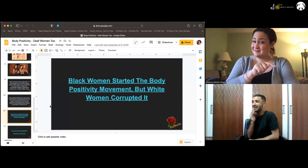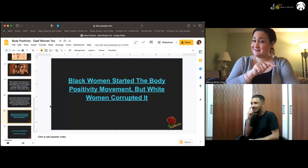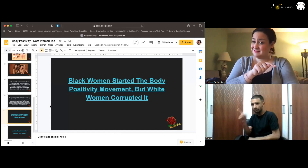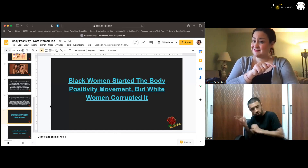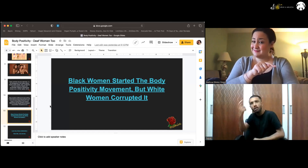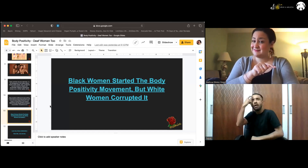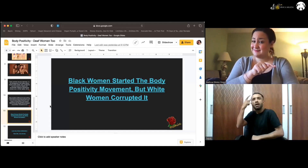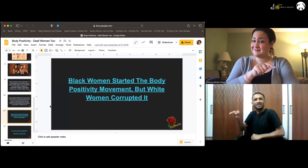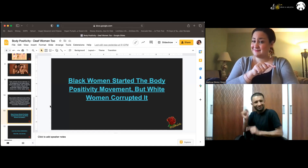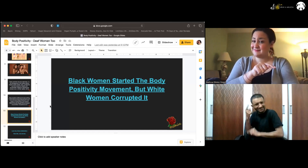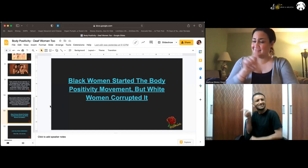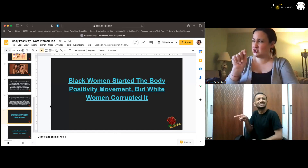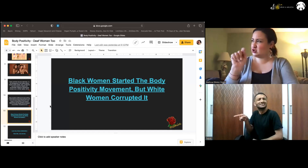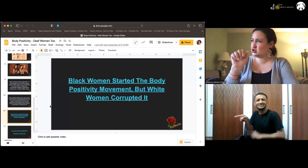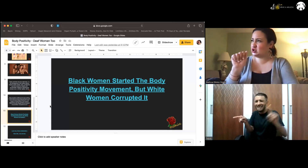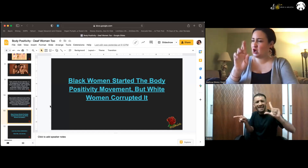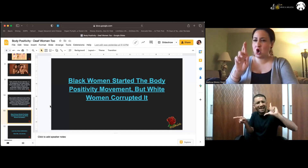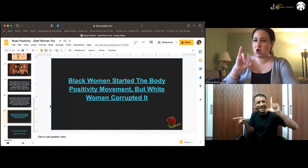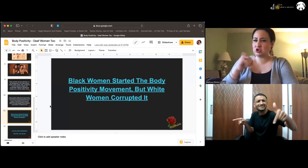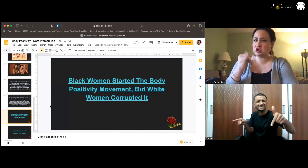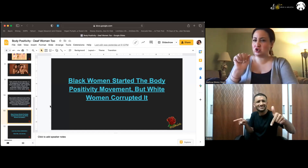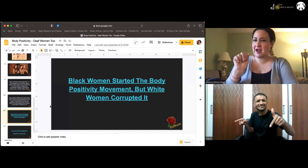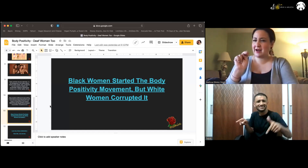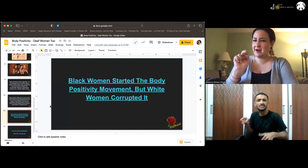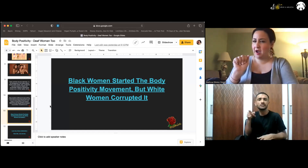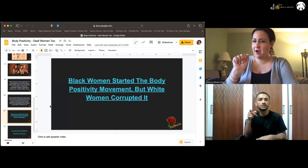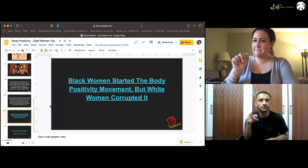think that it's the white women who started body positivity.